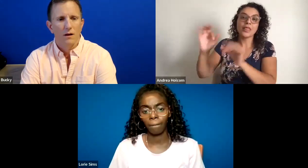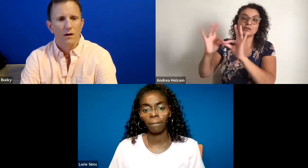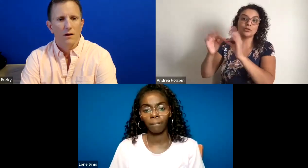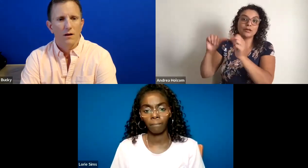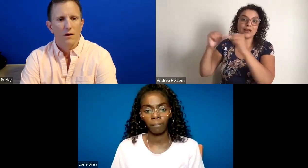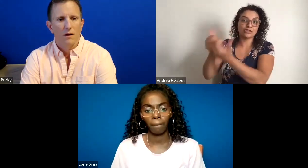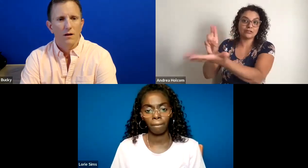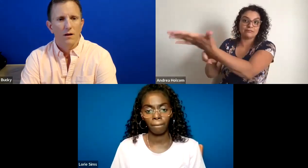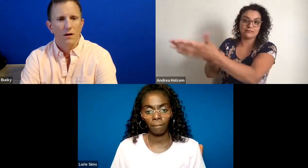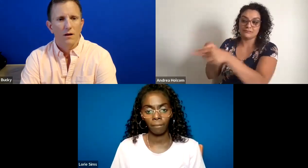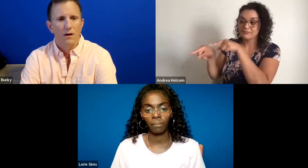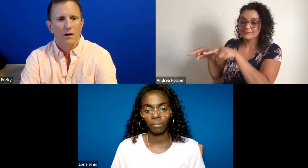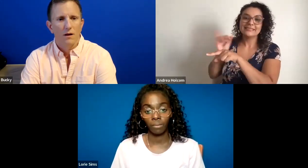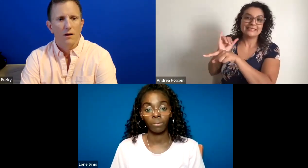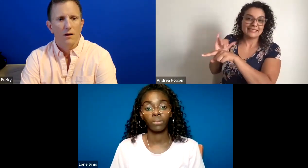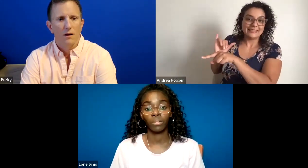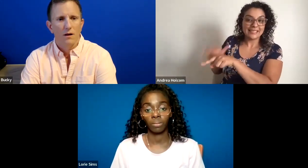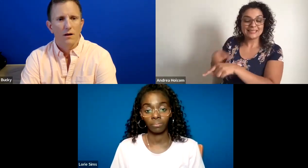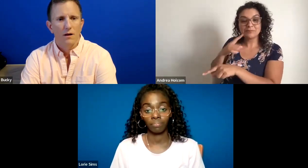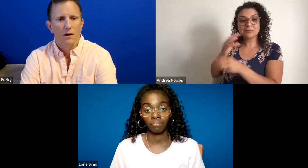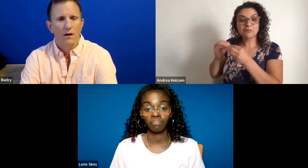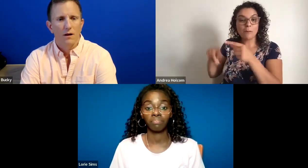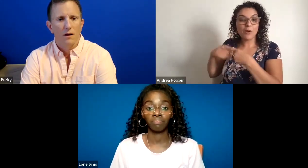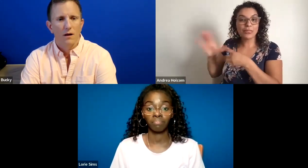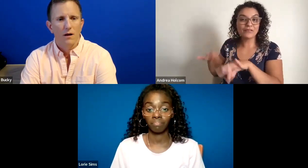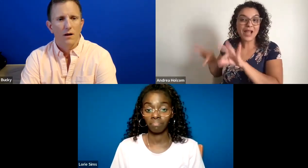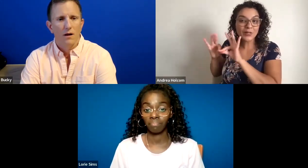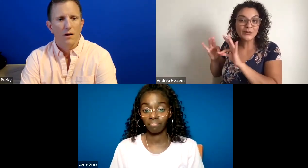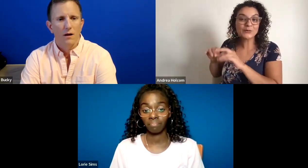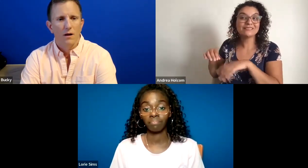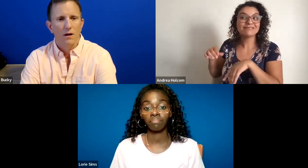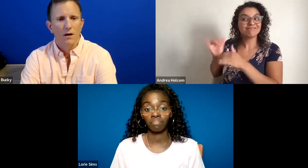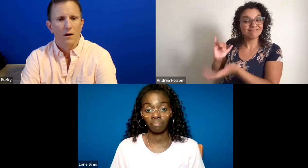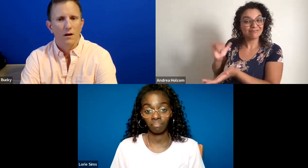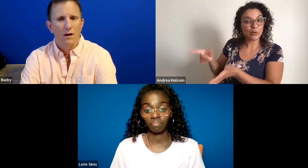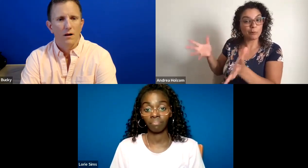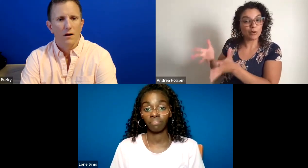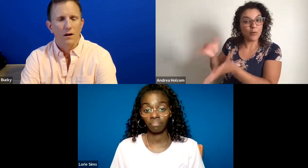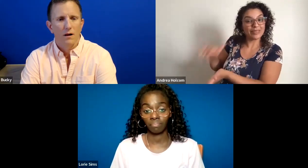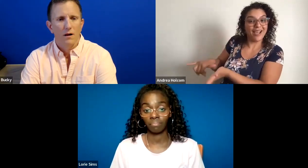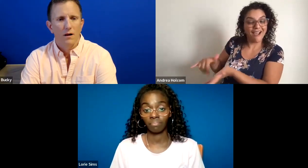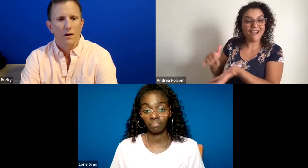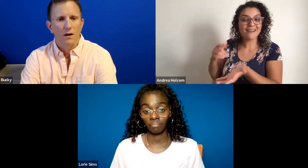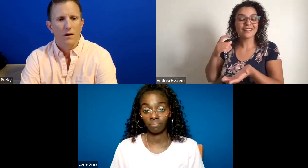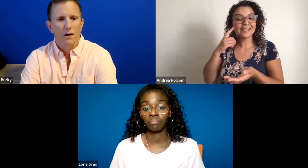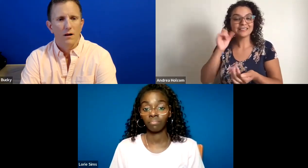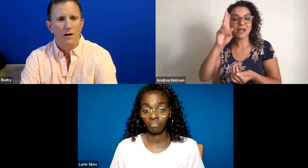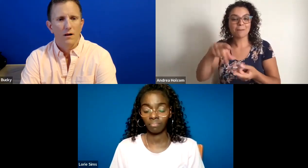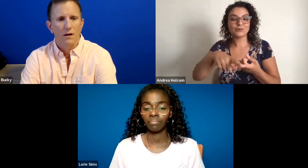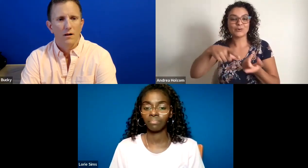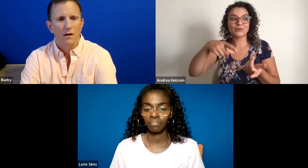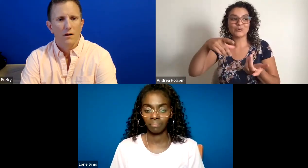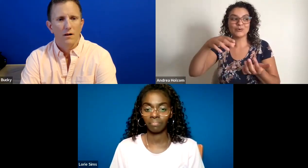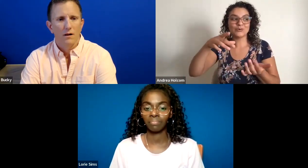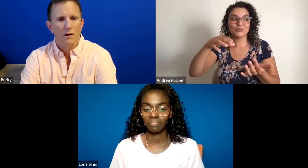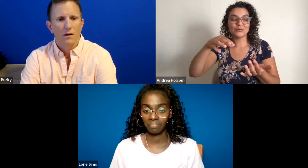an organization is promoting hate, for example, and then Linguabee contracts with that organization, does that align with the values of Linguabee? Do